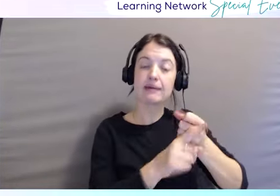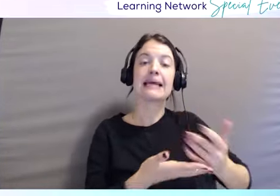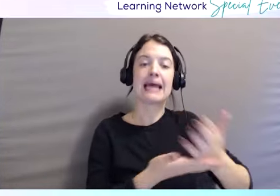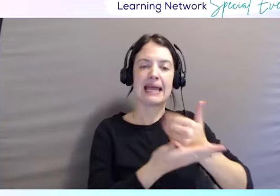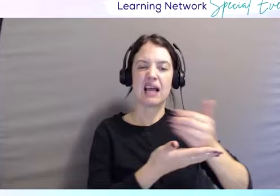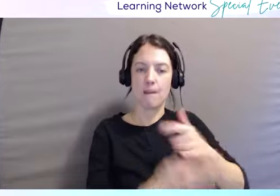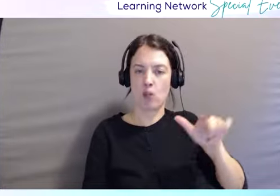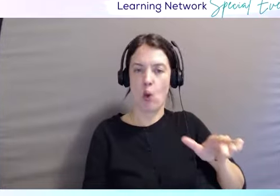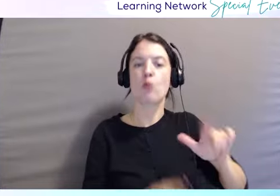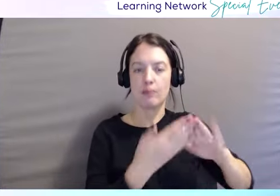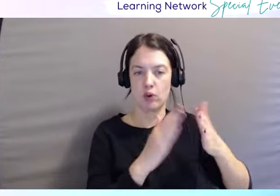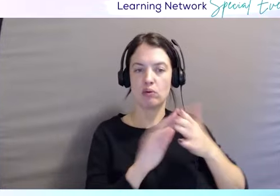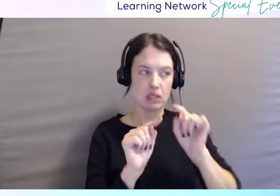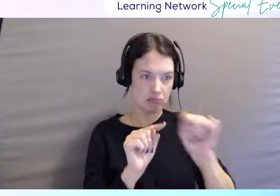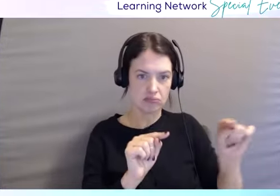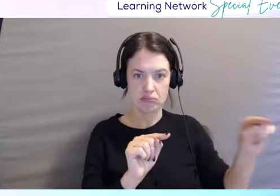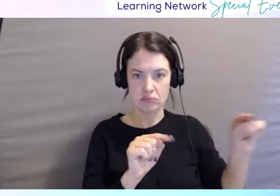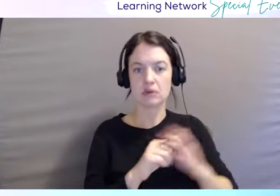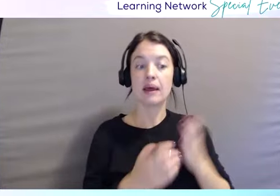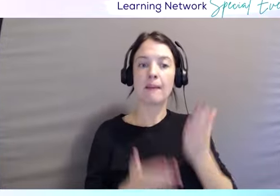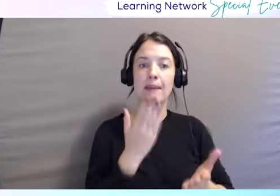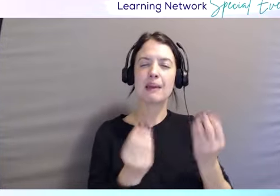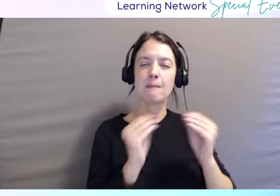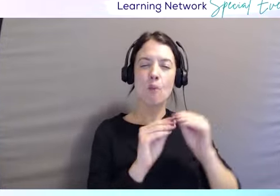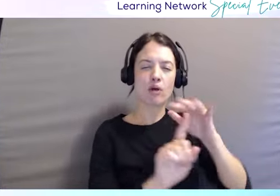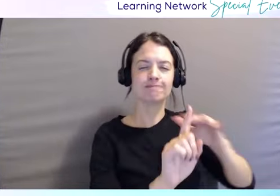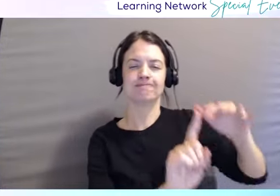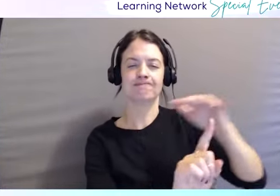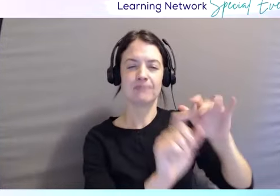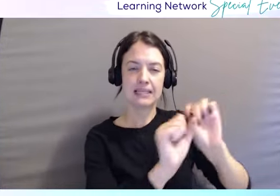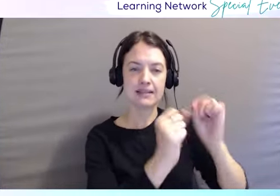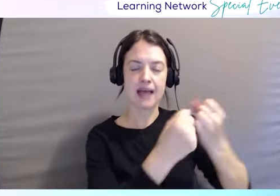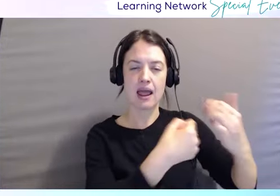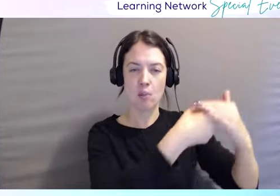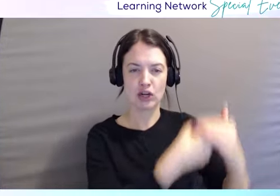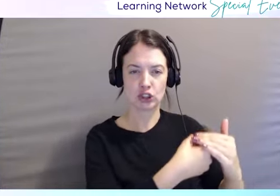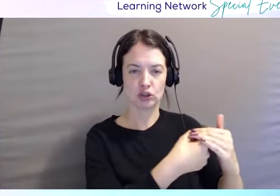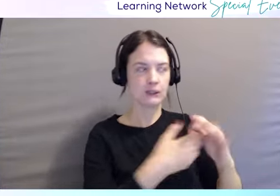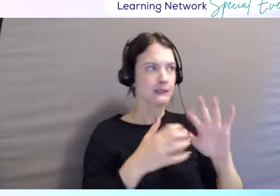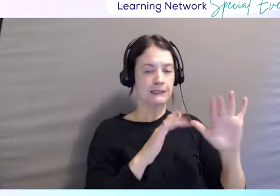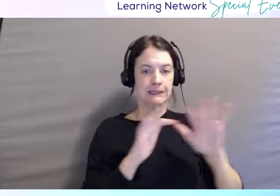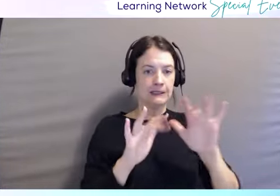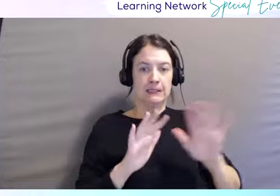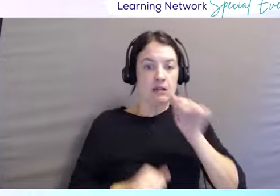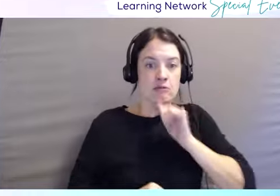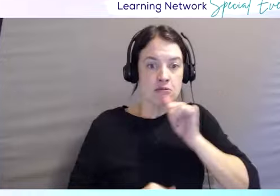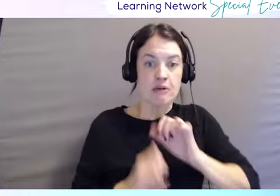and who are experiencing pressures and stresses of a variety of kinds. And as I've just explained to